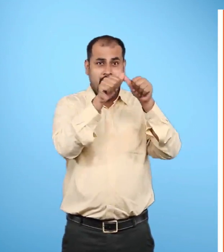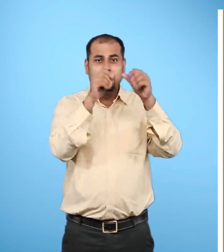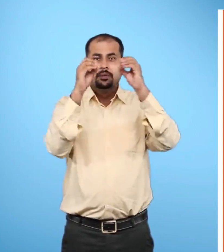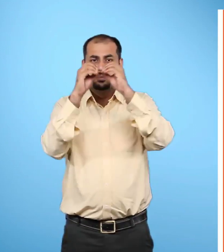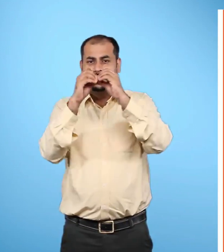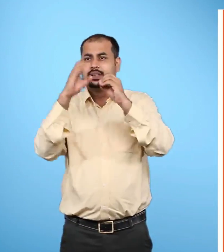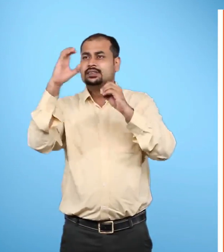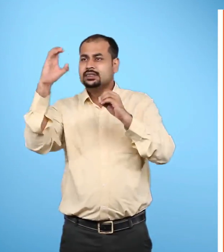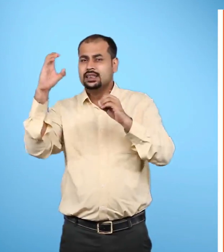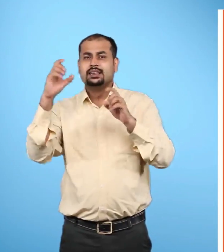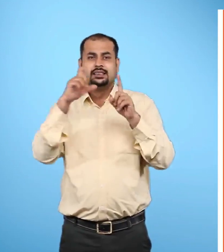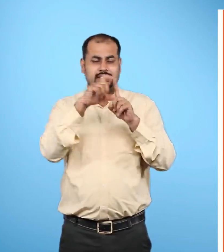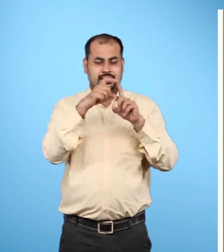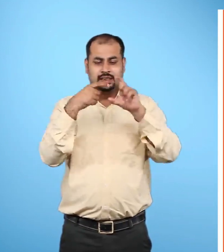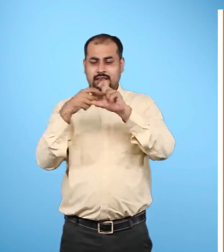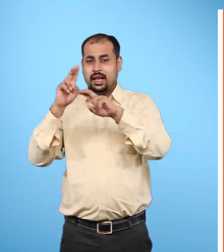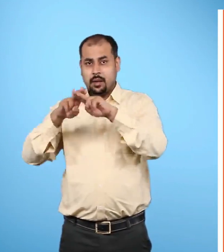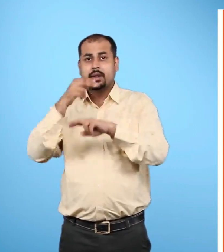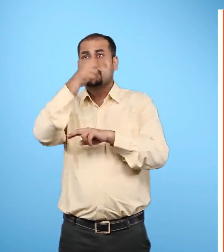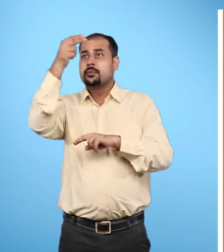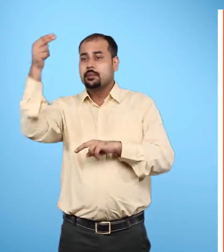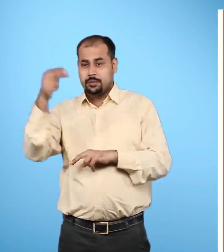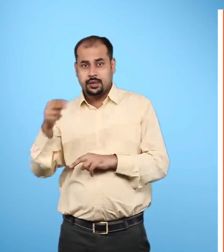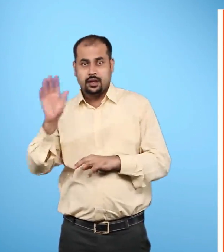A, B, C, D, E and F.